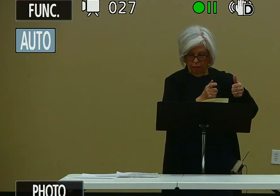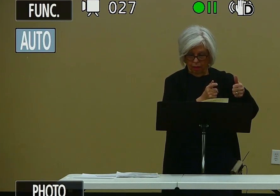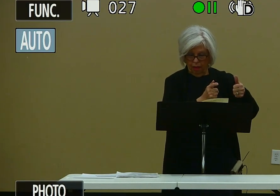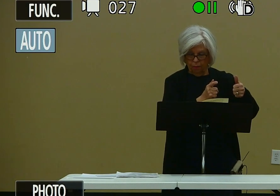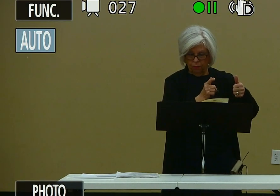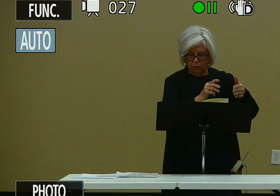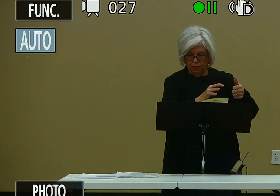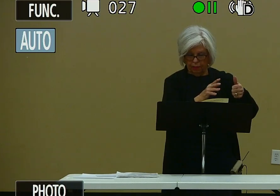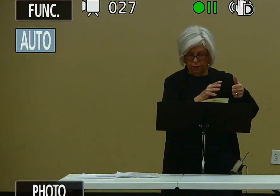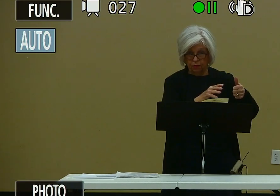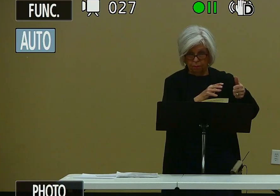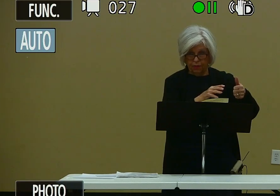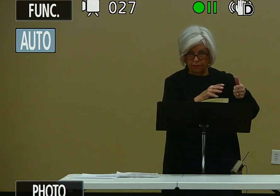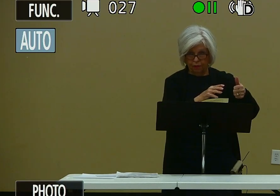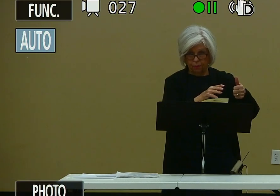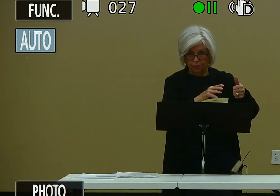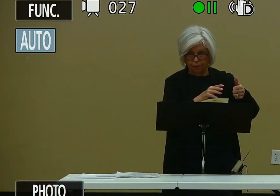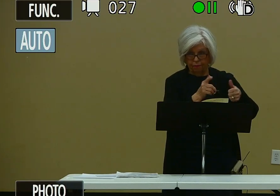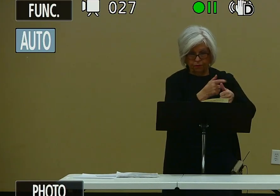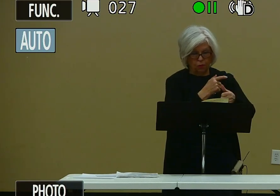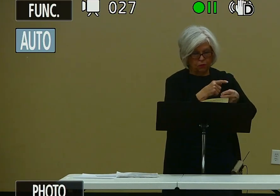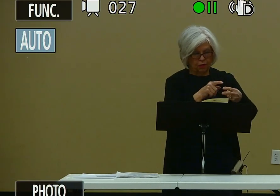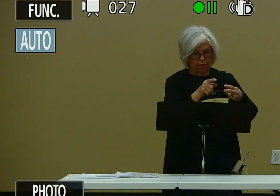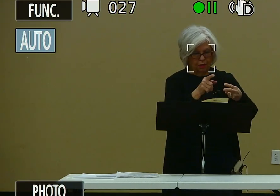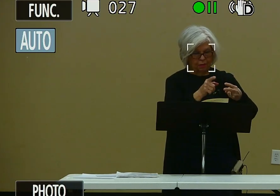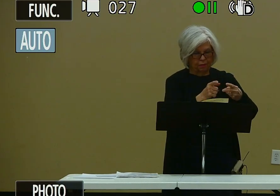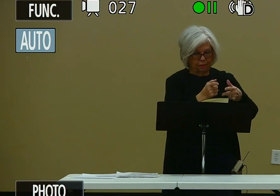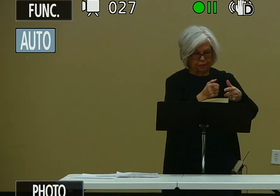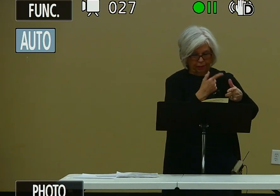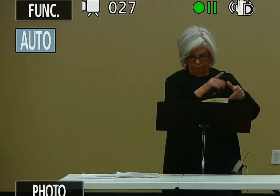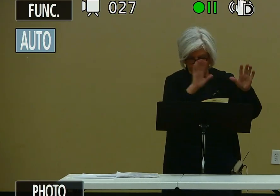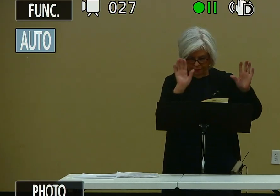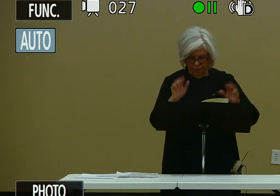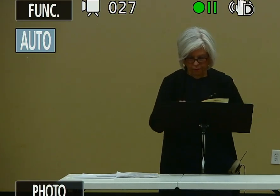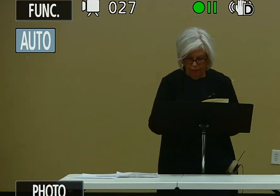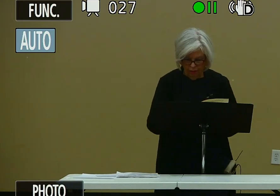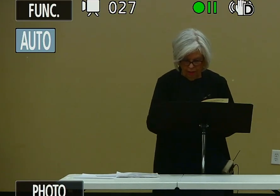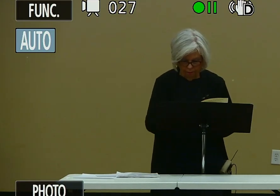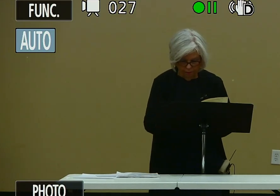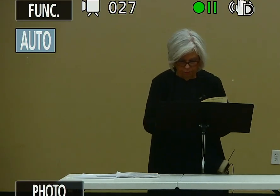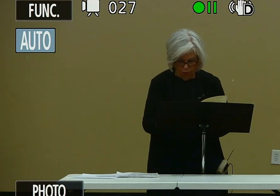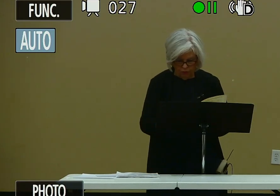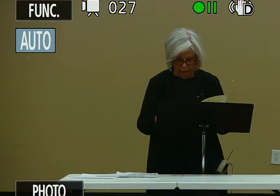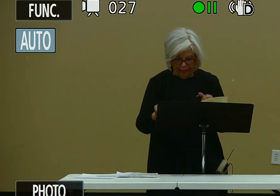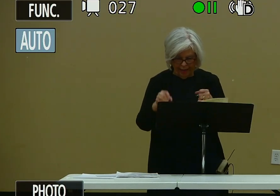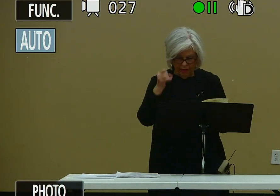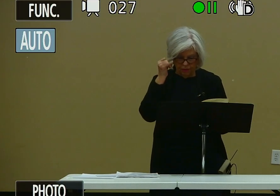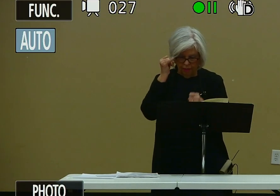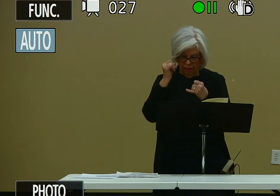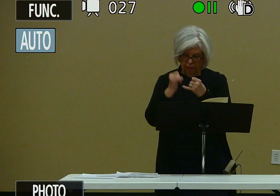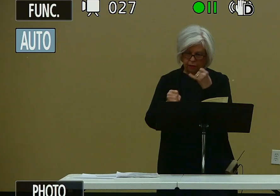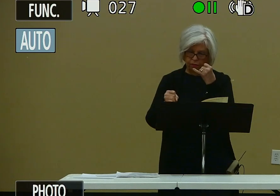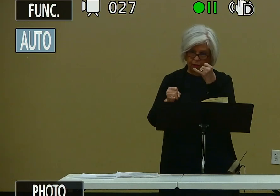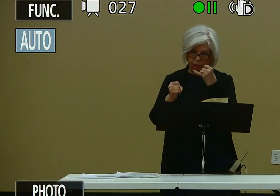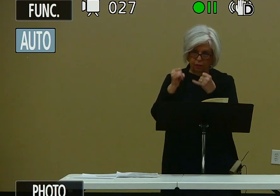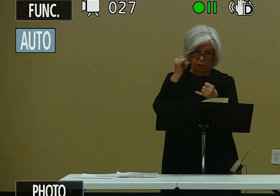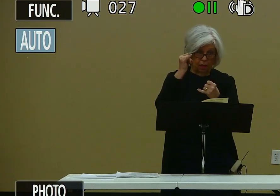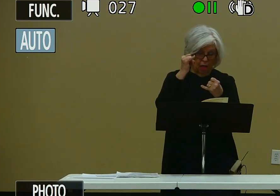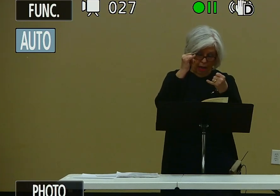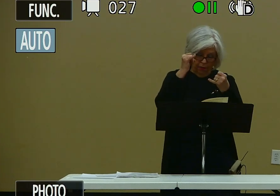I won't do second and third, but that's how you would do it. First, second. First, last, little finger. And this